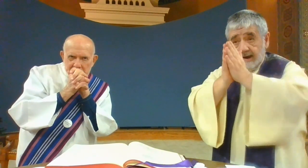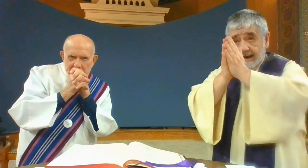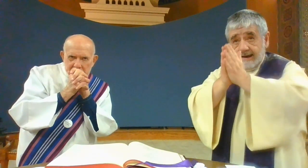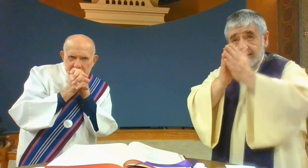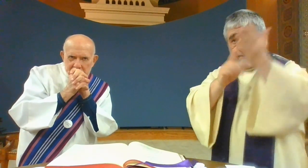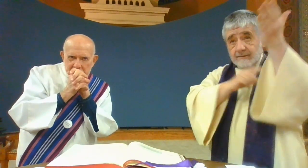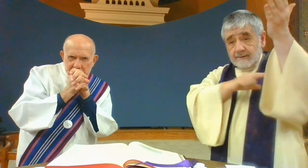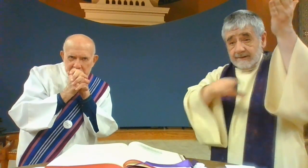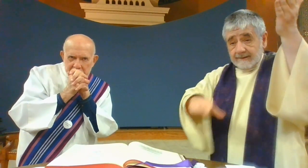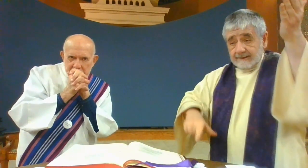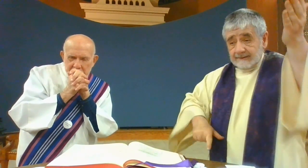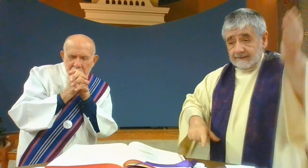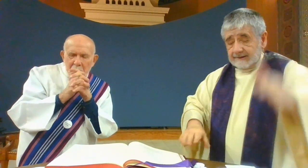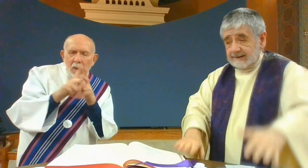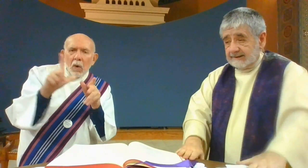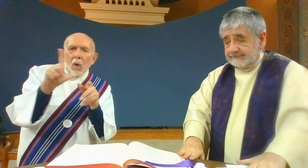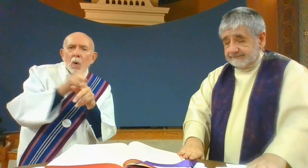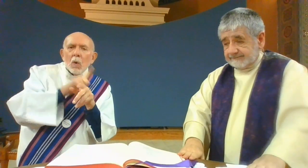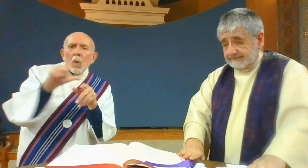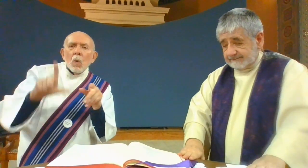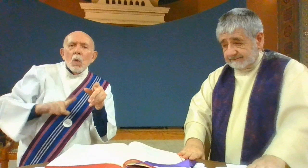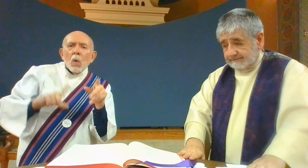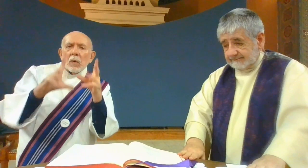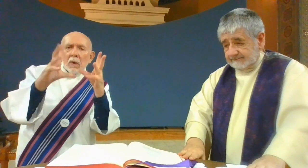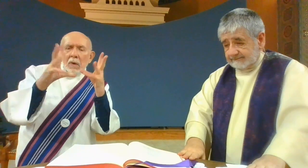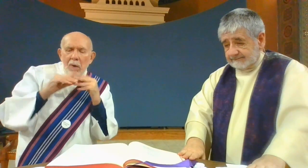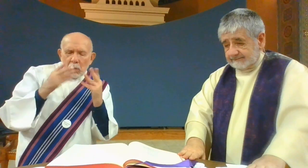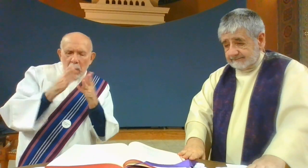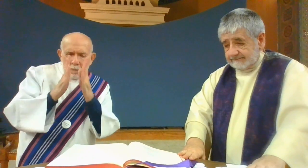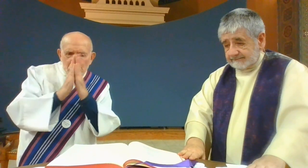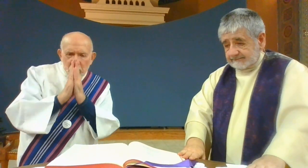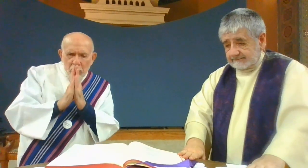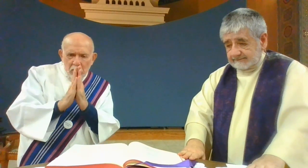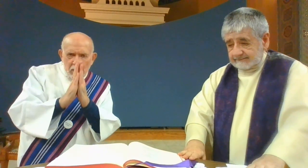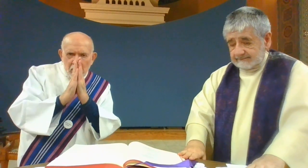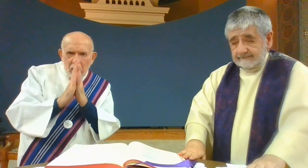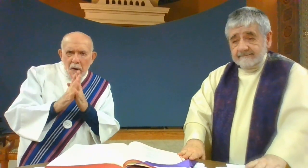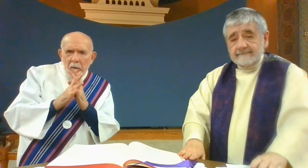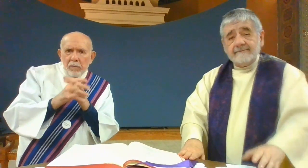We pray to the Lord. Lord, receive our prayers.